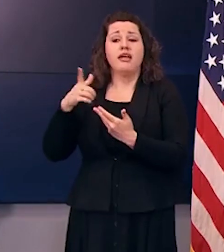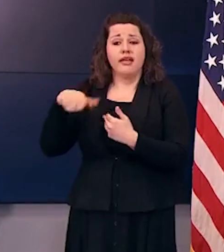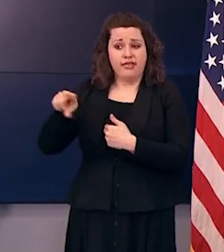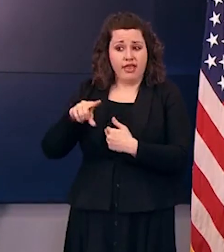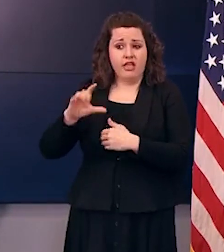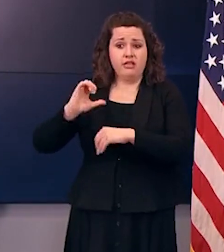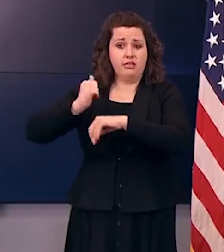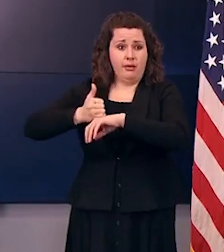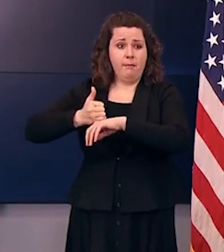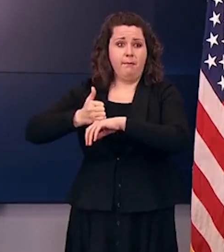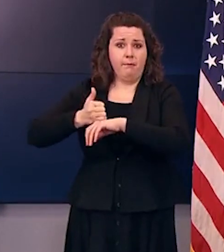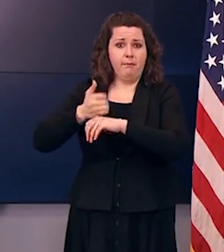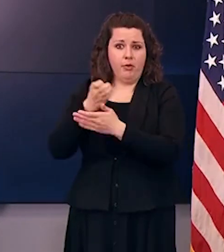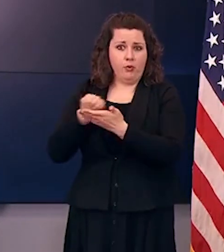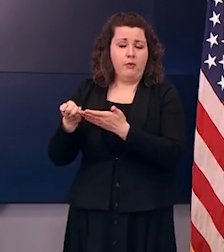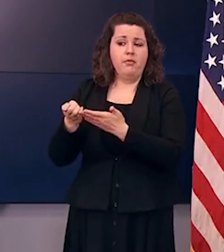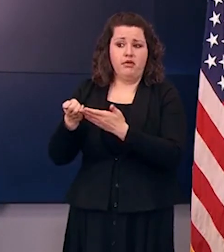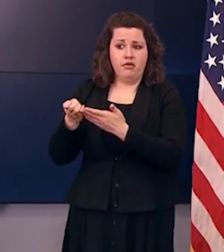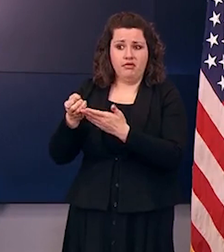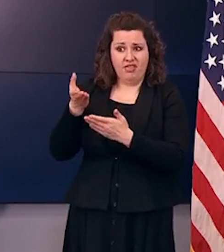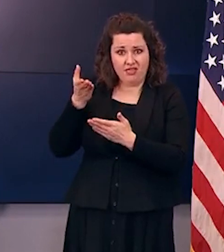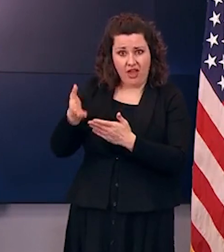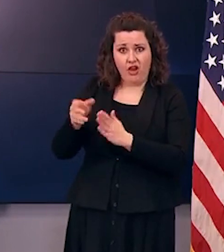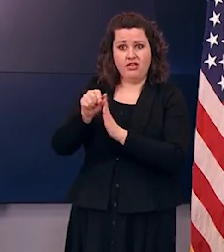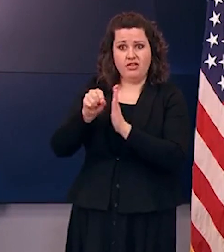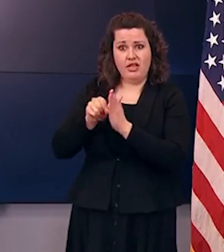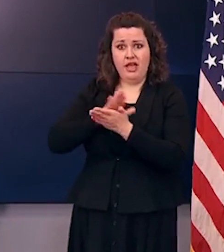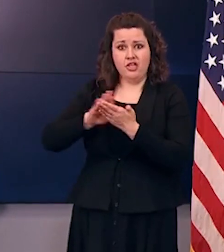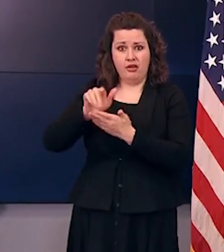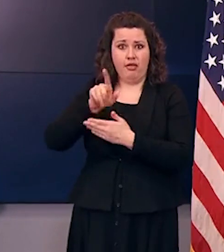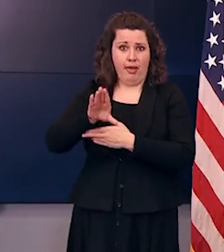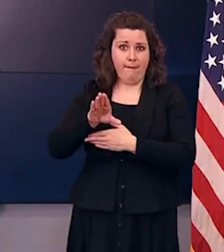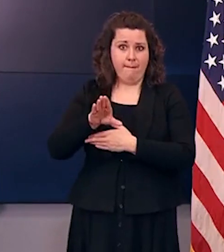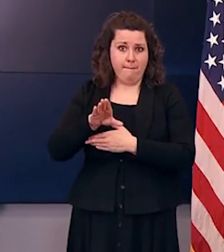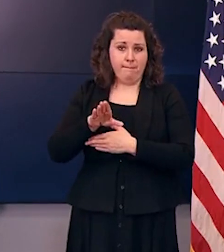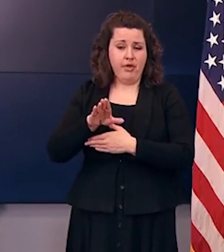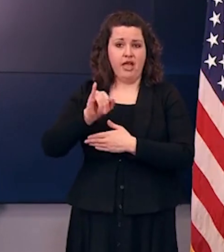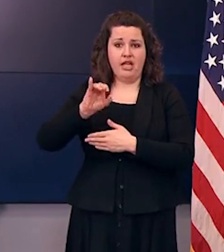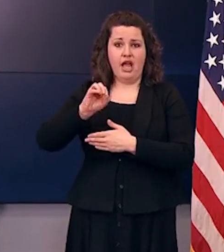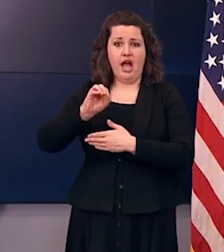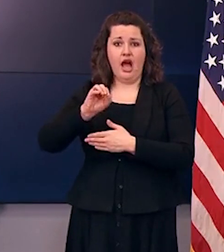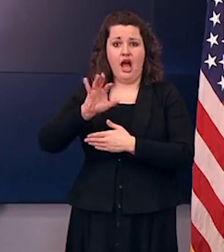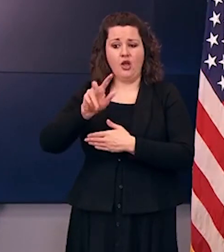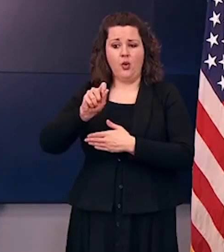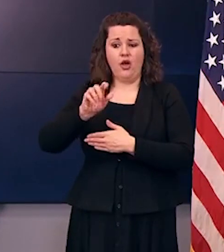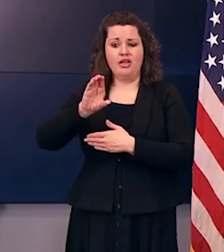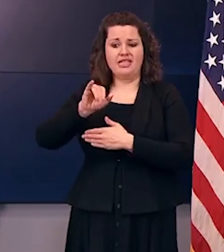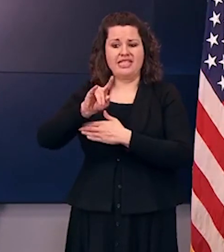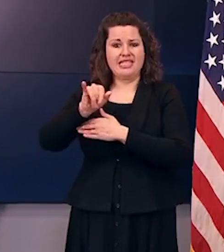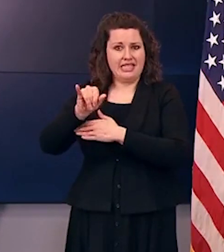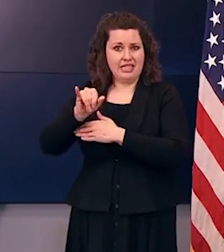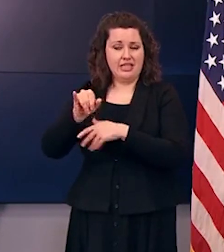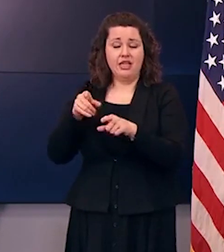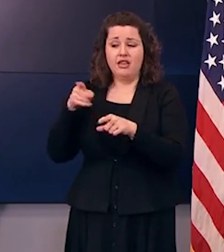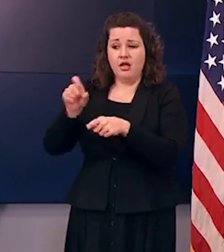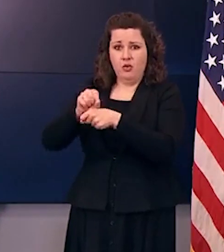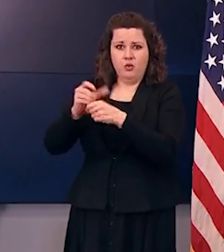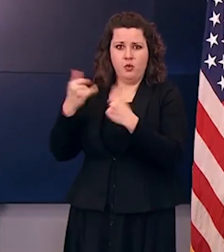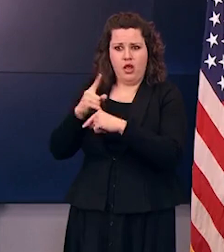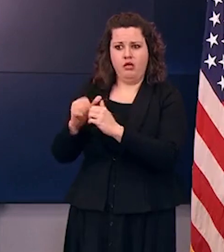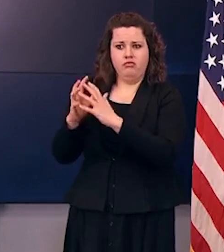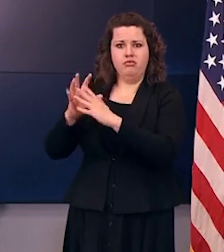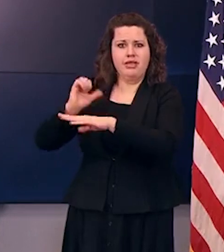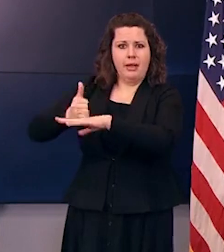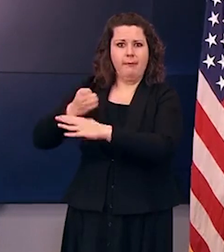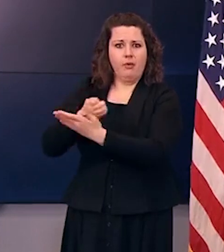actually setting up the equipment at the state hygienic lab in Iowa City. So they're, I think, working on that today. We hope to have